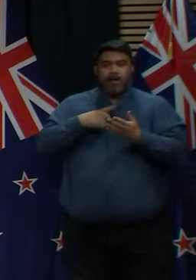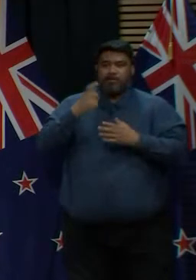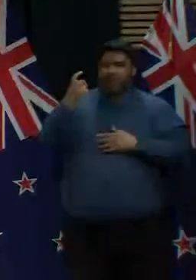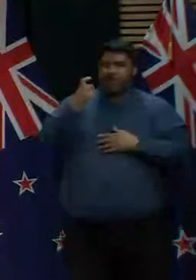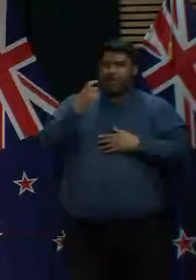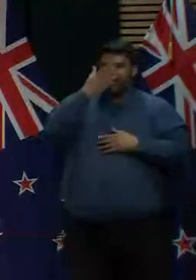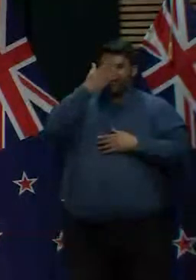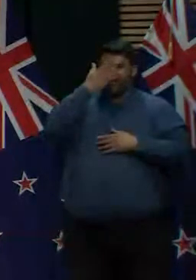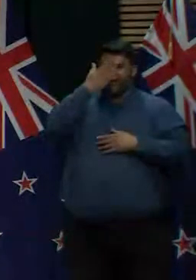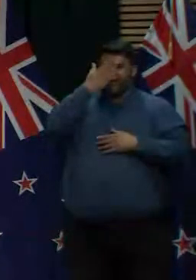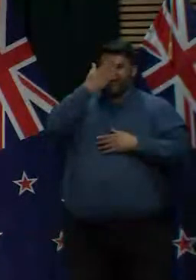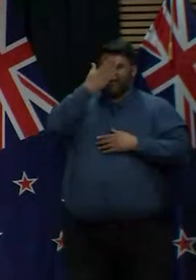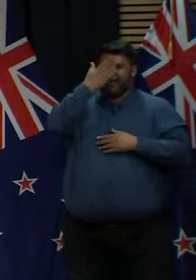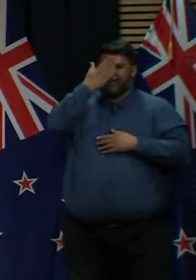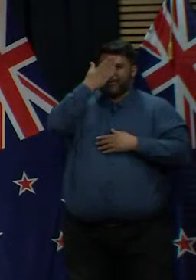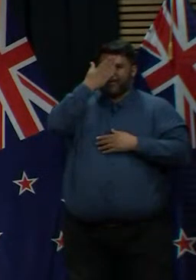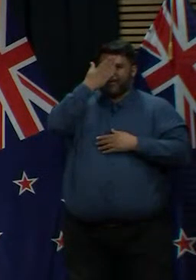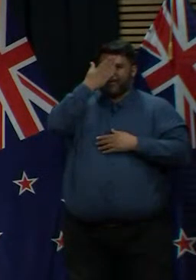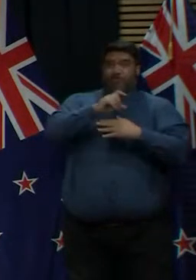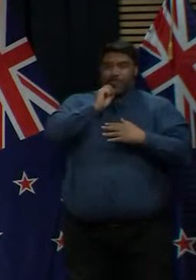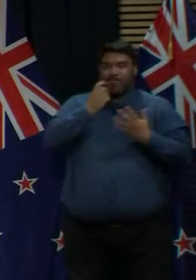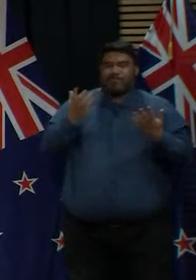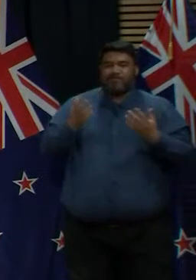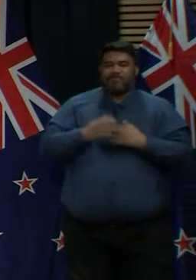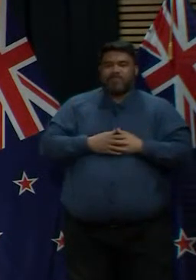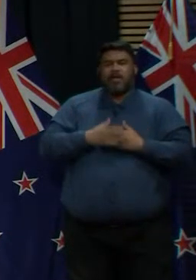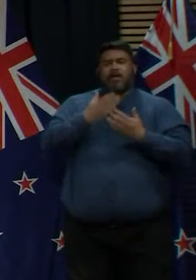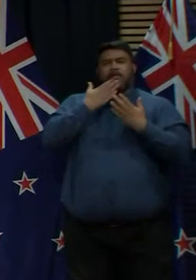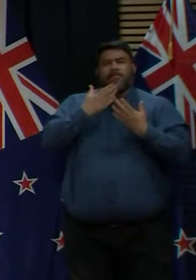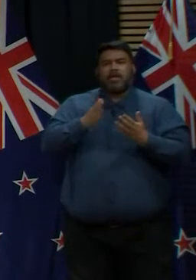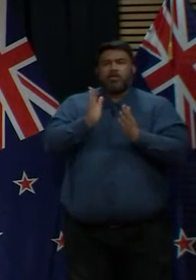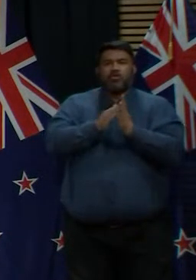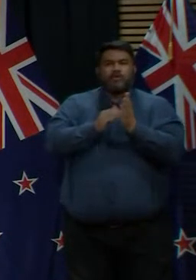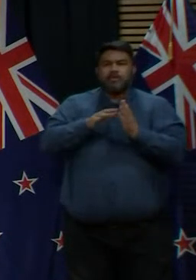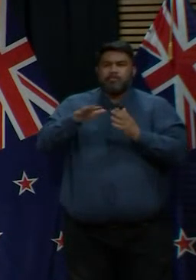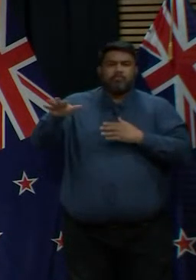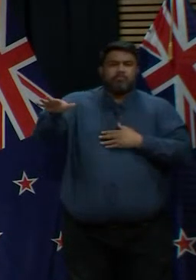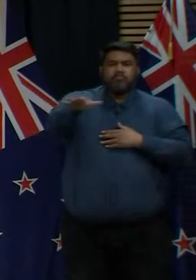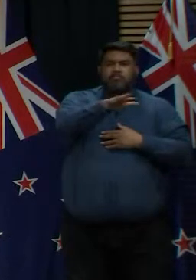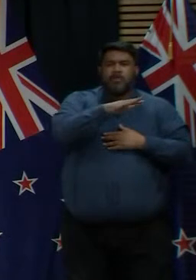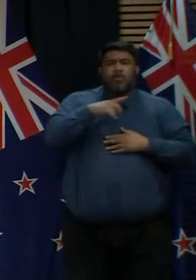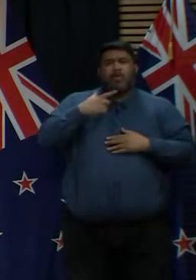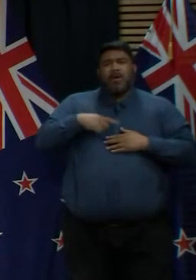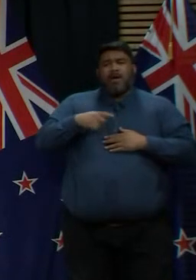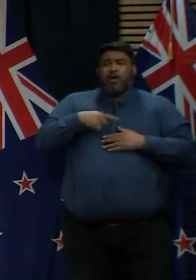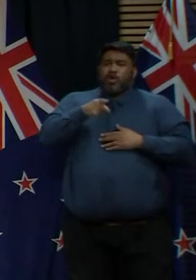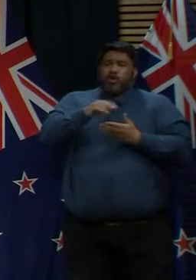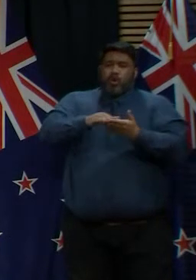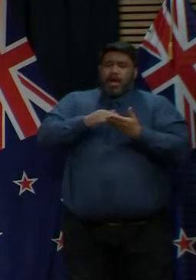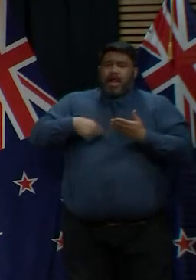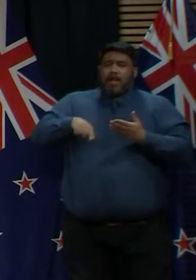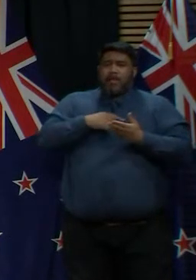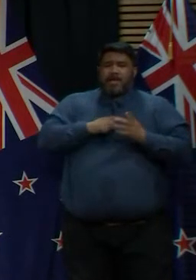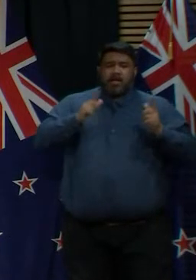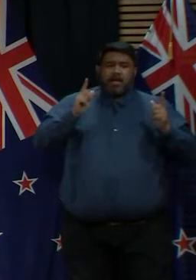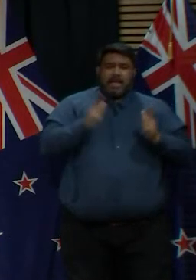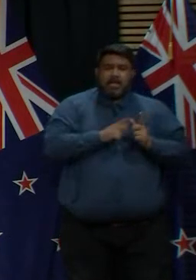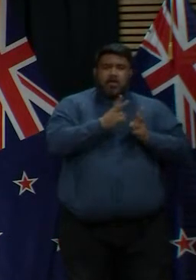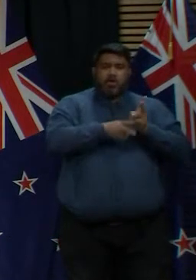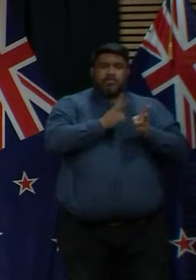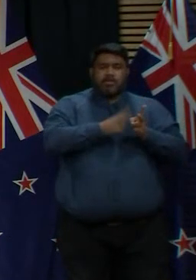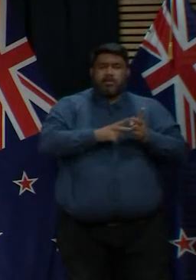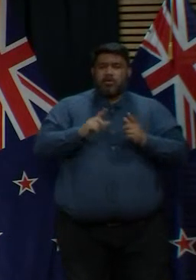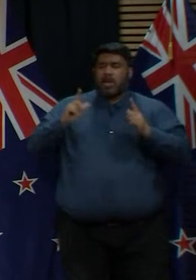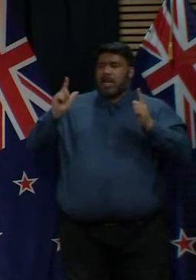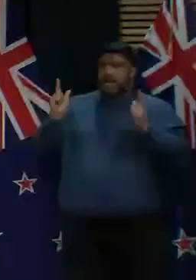For now, I want to say thank you again to all New Zealanders. Your work has meant that we have had one of the lowest mortality rates and hospitalisation rates from